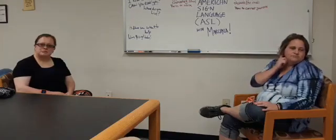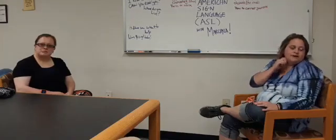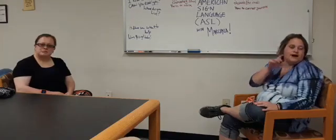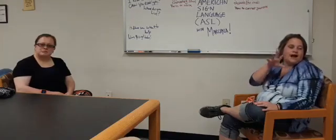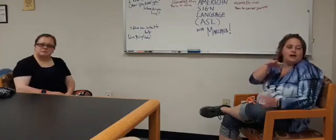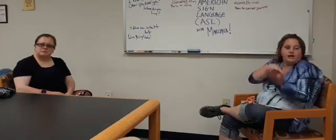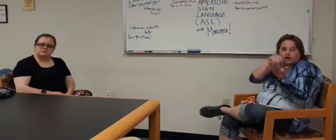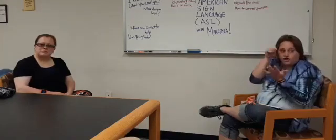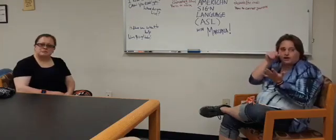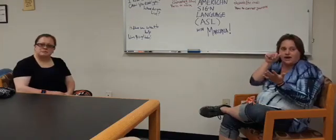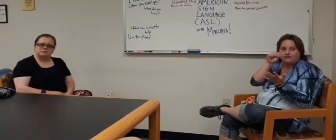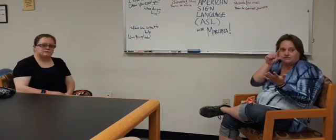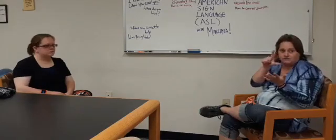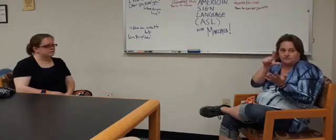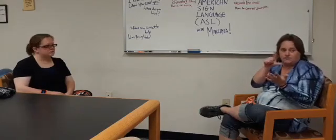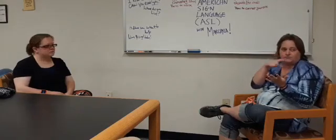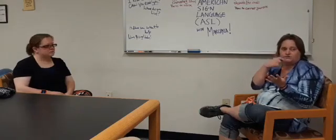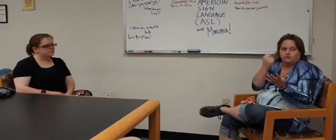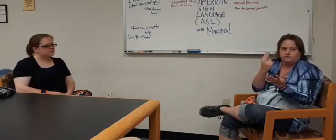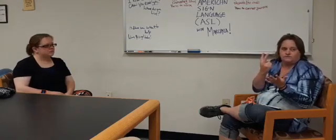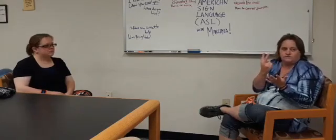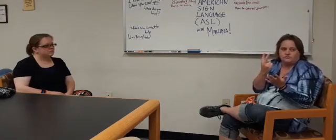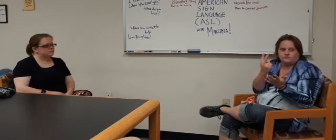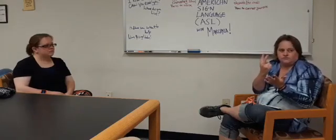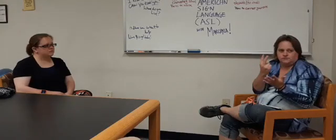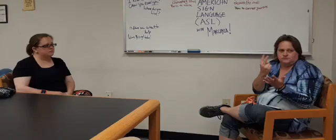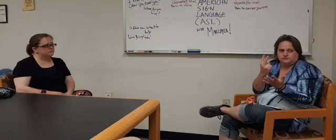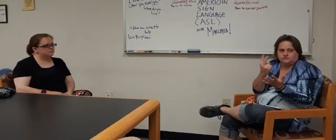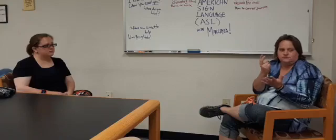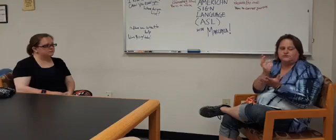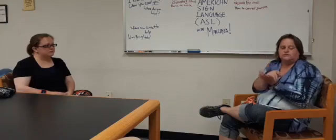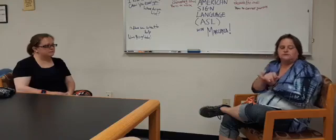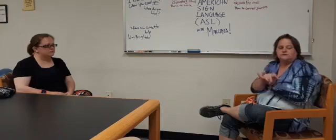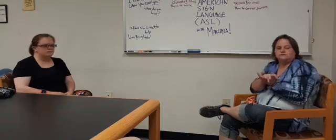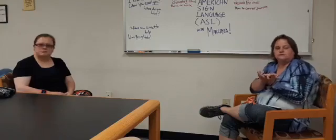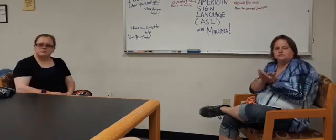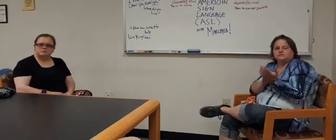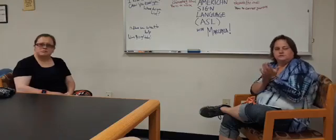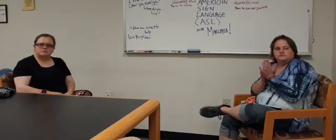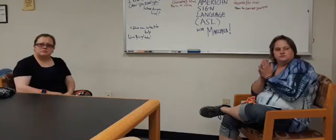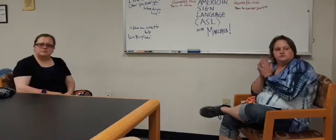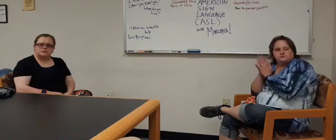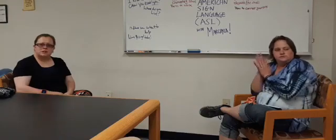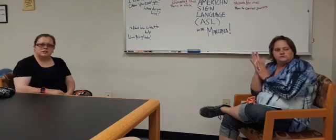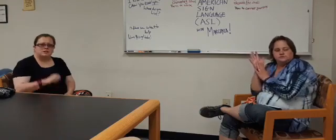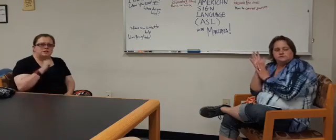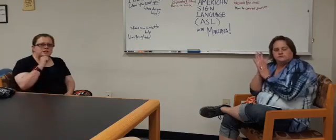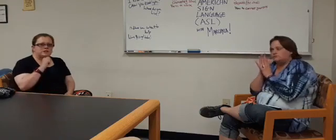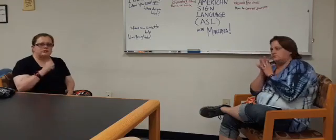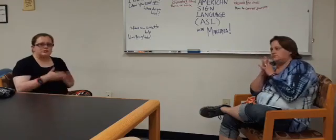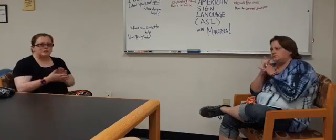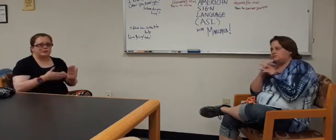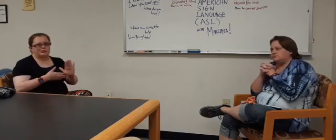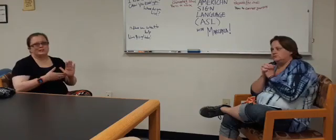I learned it when I was 12 years old. Okay. So. And not all schools